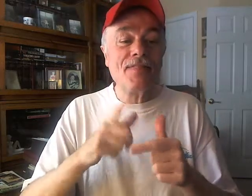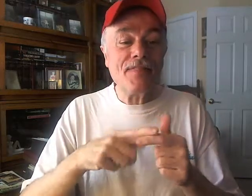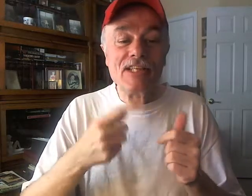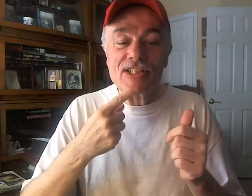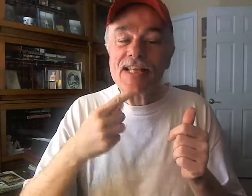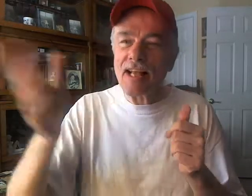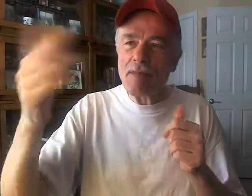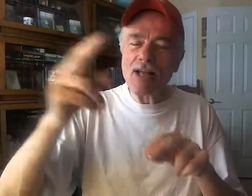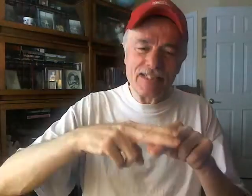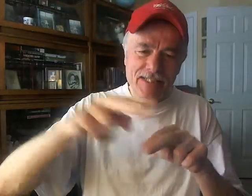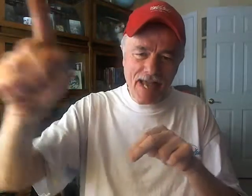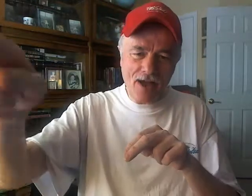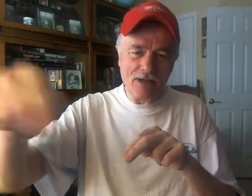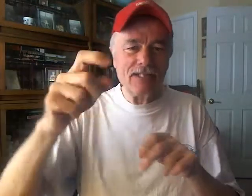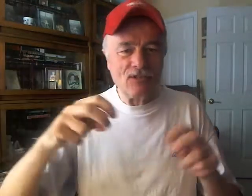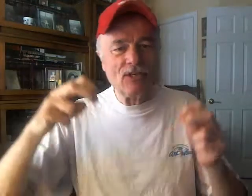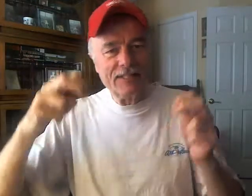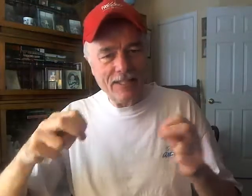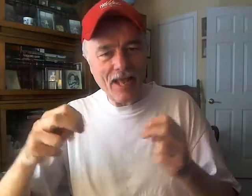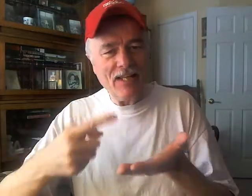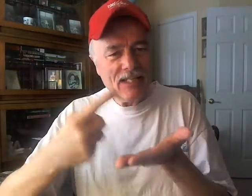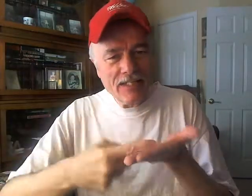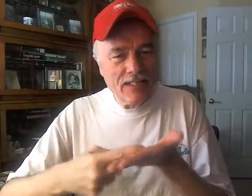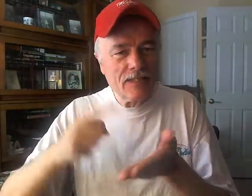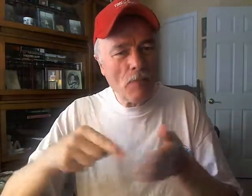Then she sent the man to there. She's dead.